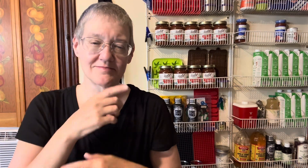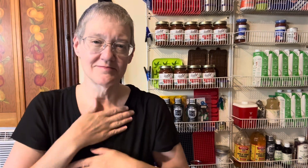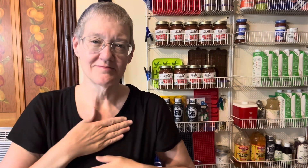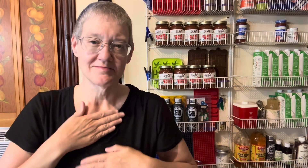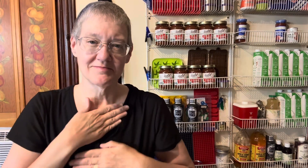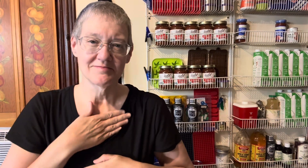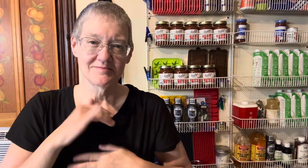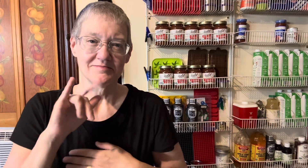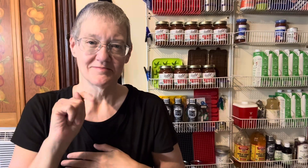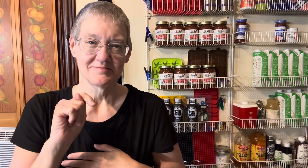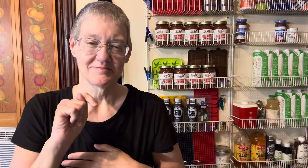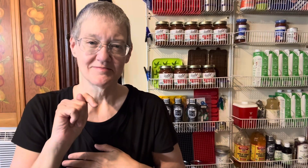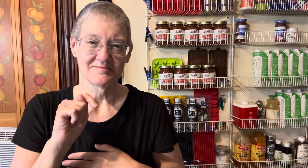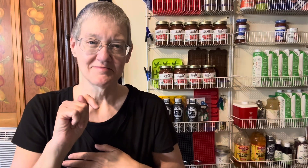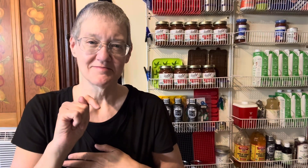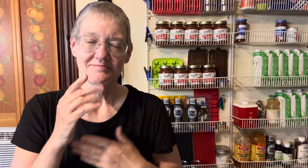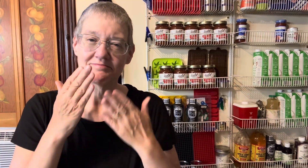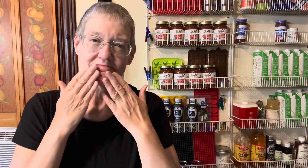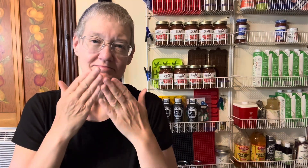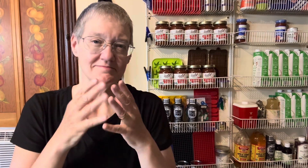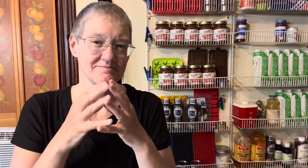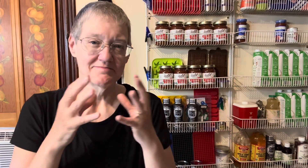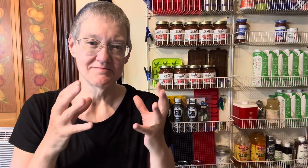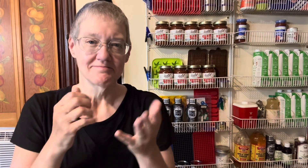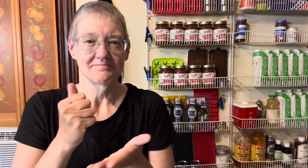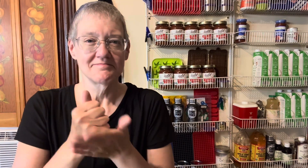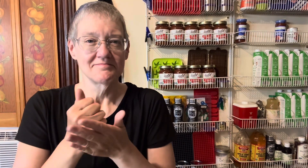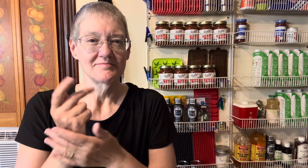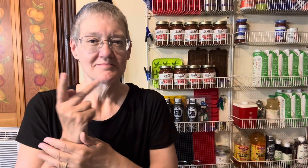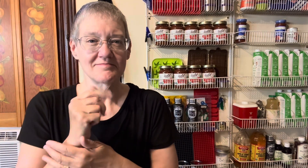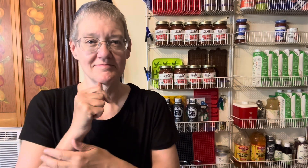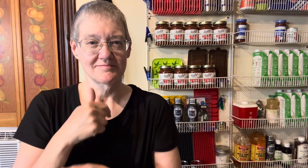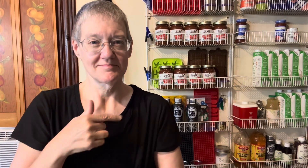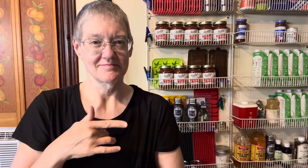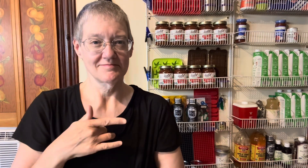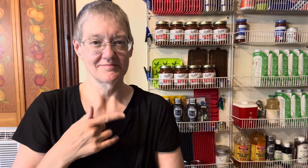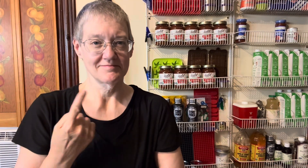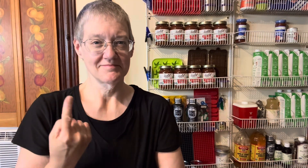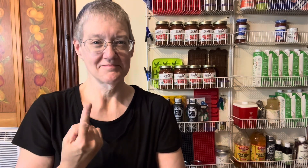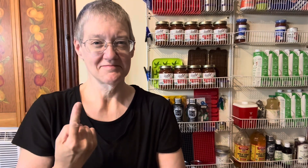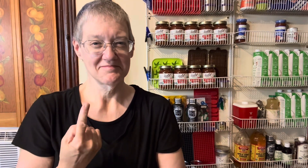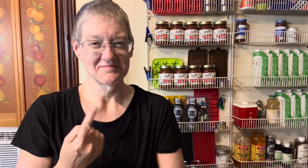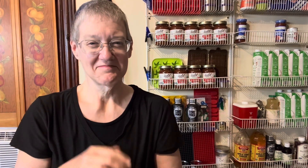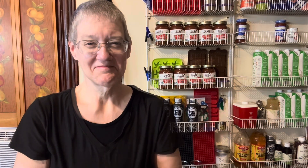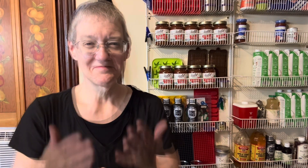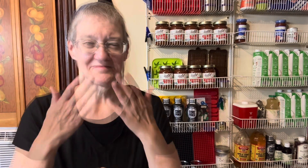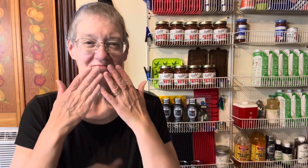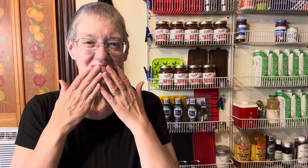I really appreciate it. Thank you so much. It really helps us not feel so alone.